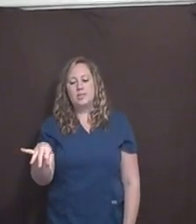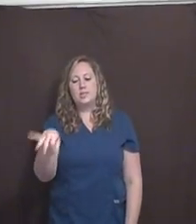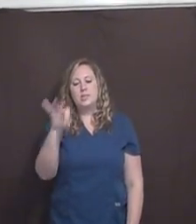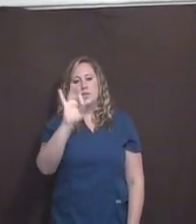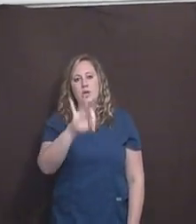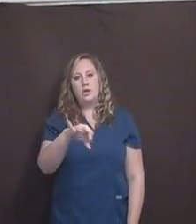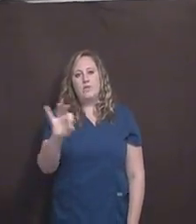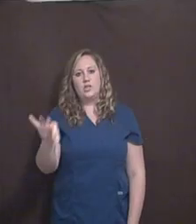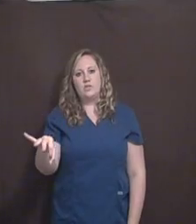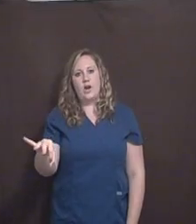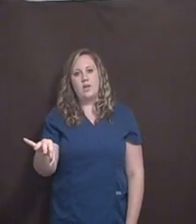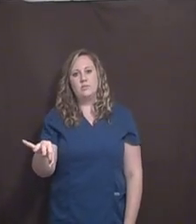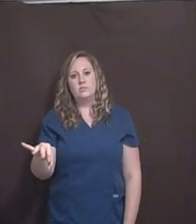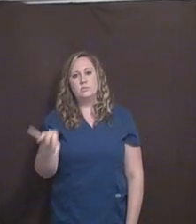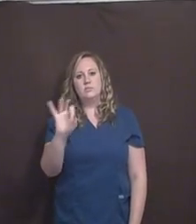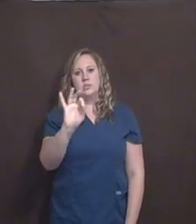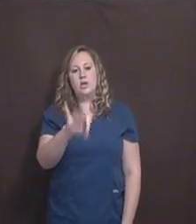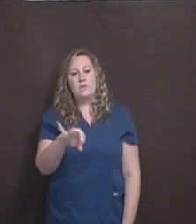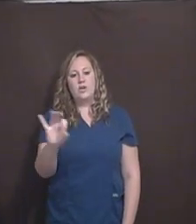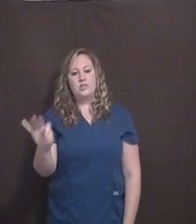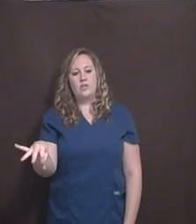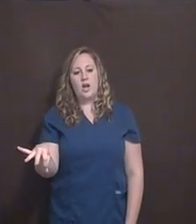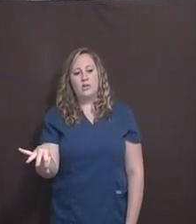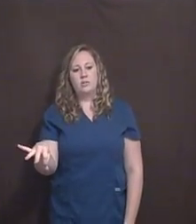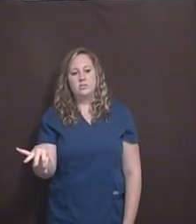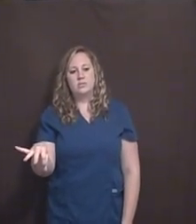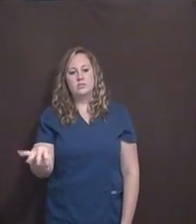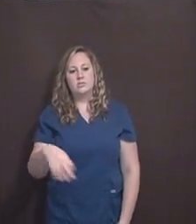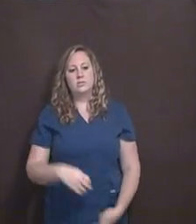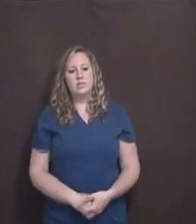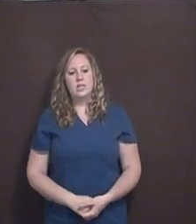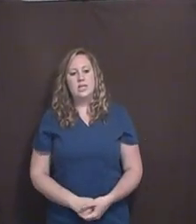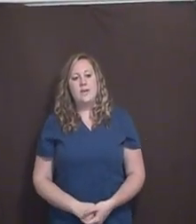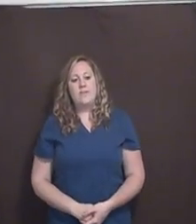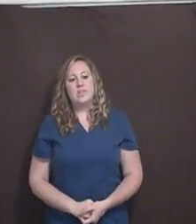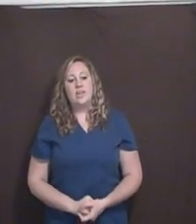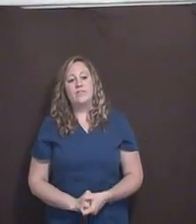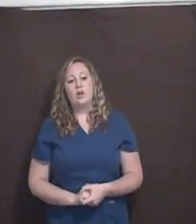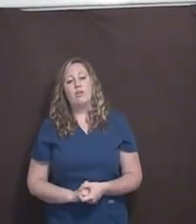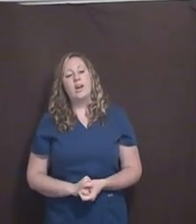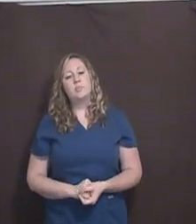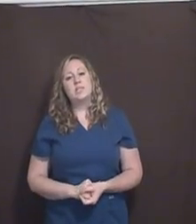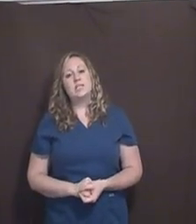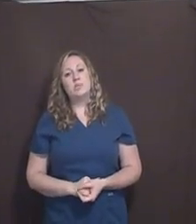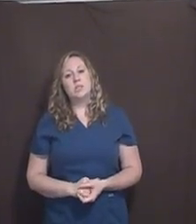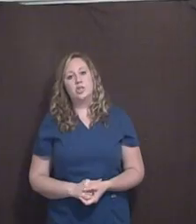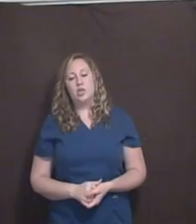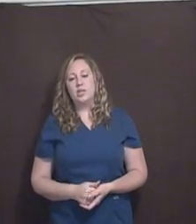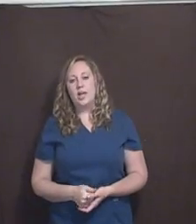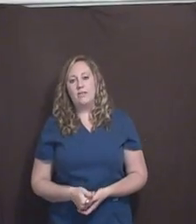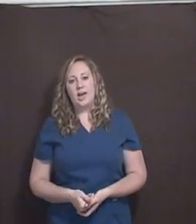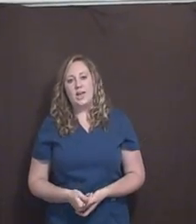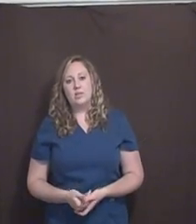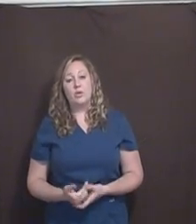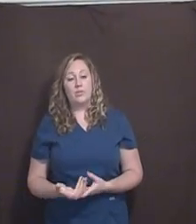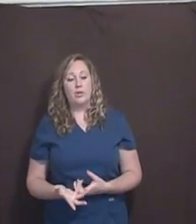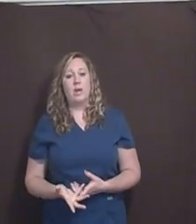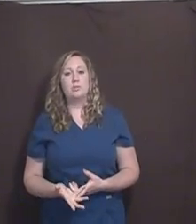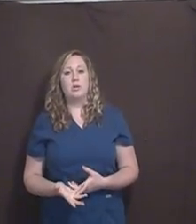twice. French fry. French fry. The sign for grapes is meant to look like vine, or the grapes on